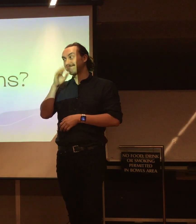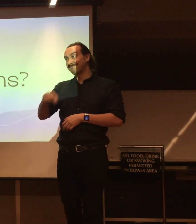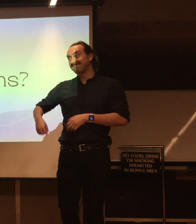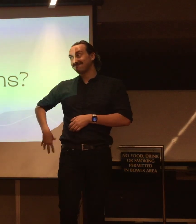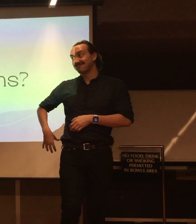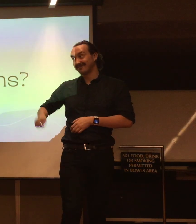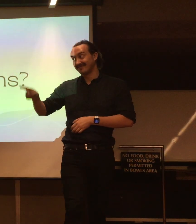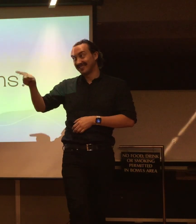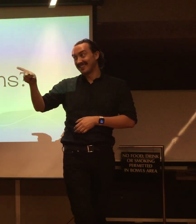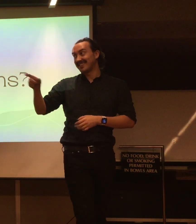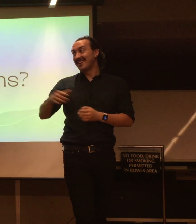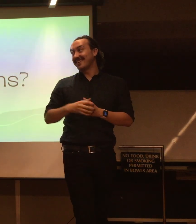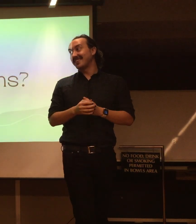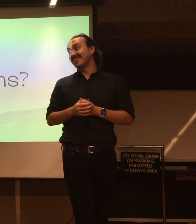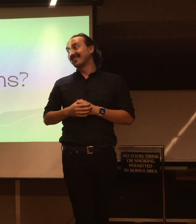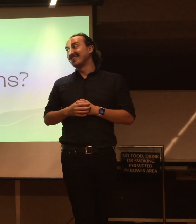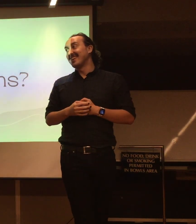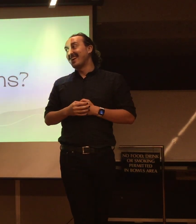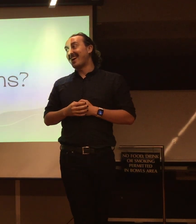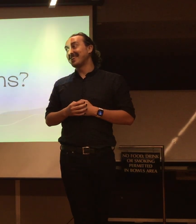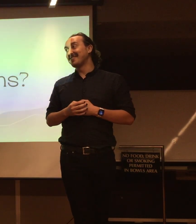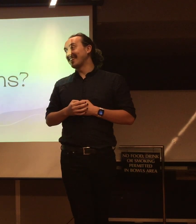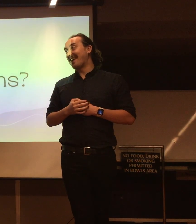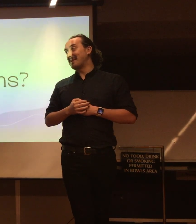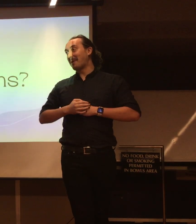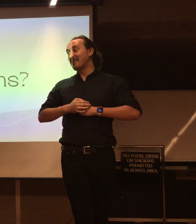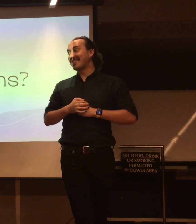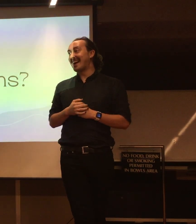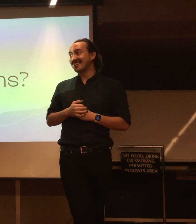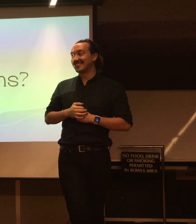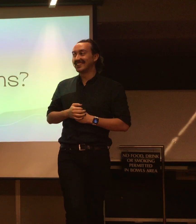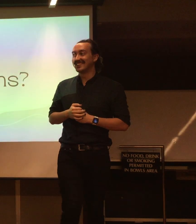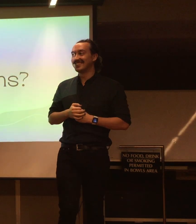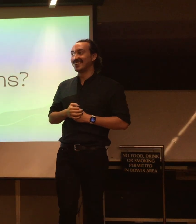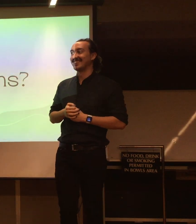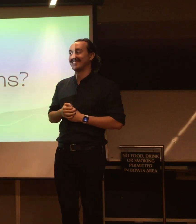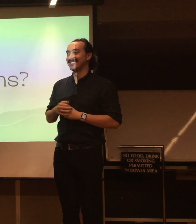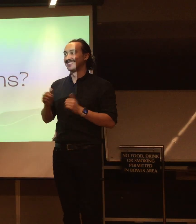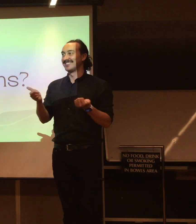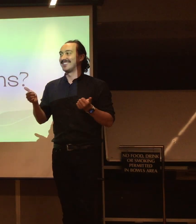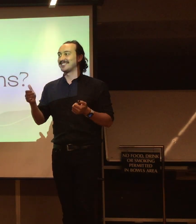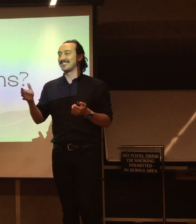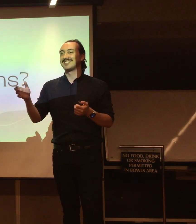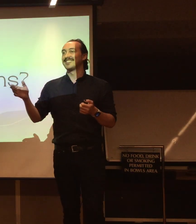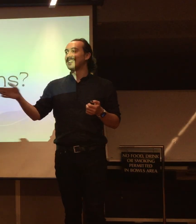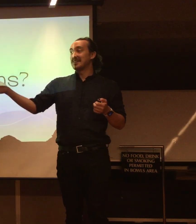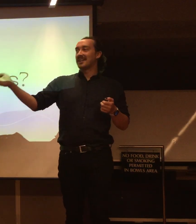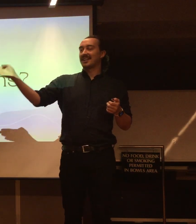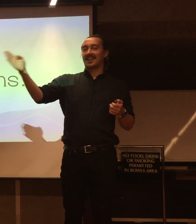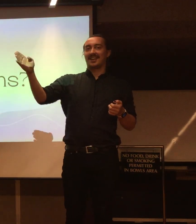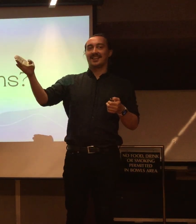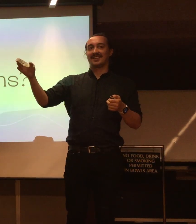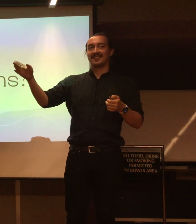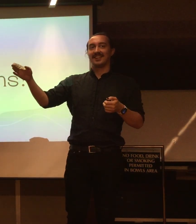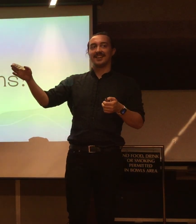So be careful where you go. No, I don't really have a problem with that. No, yeah. Yeah, we've got a question.